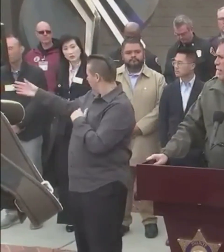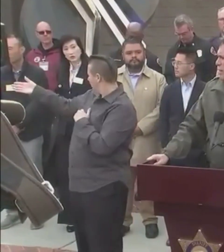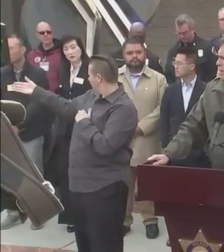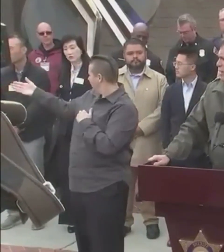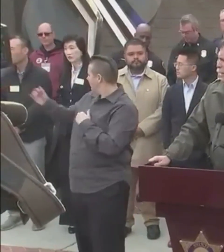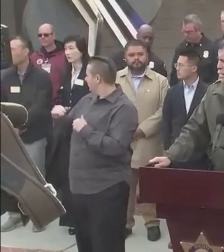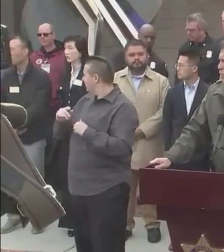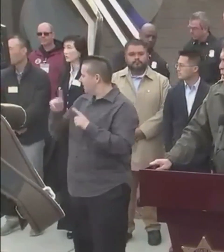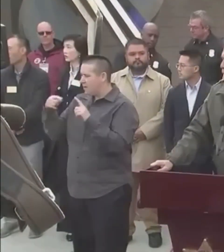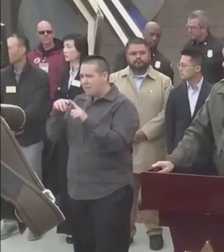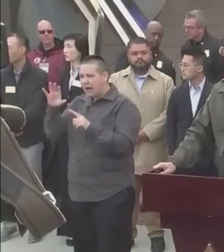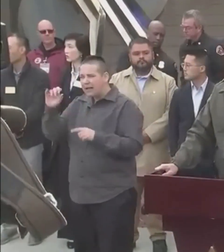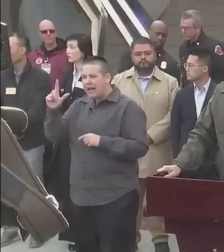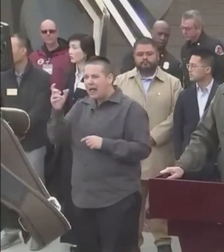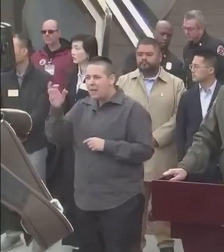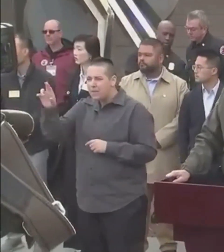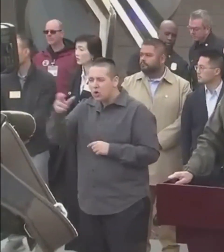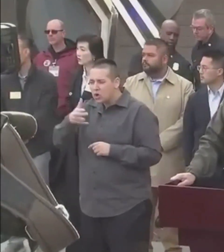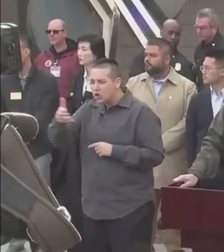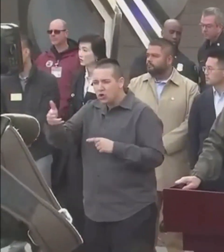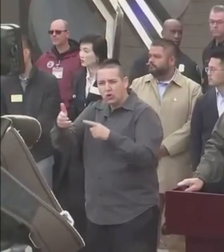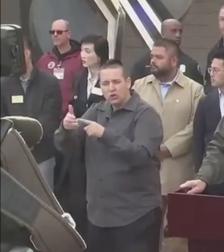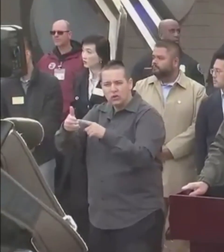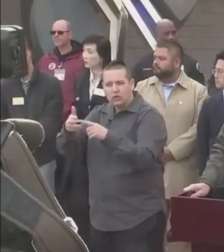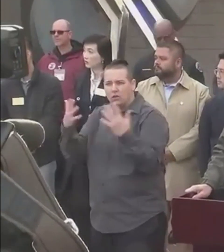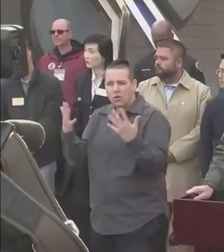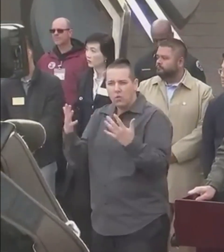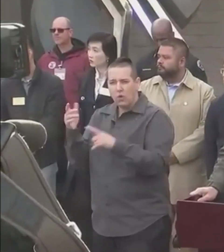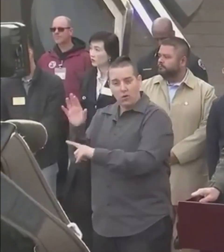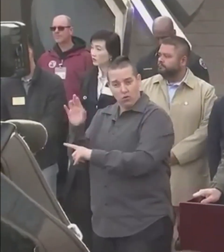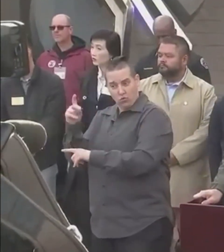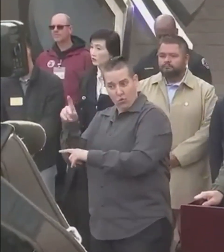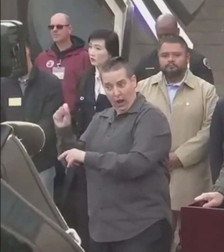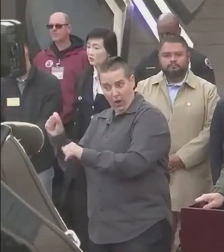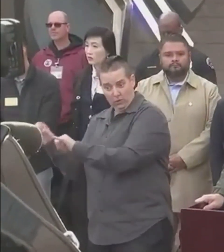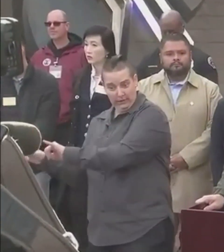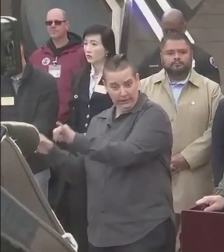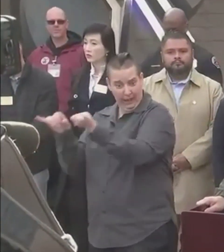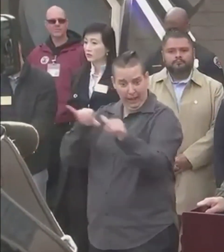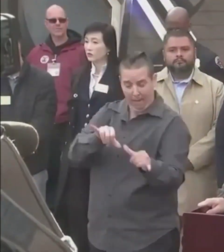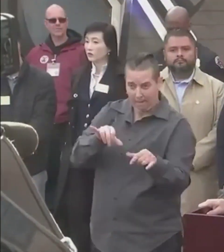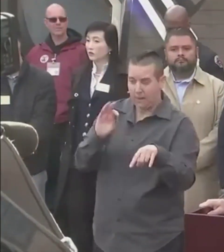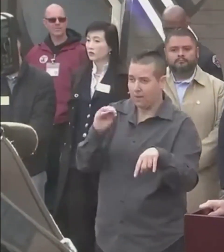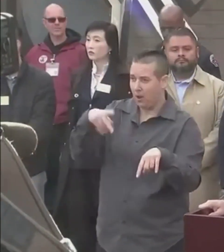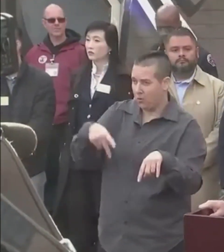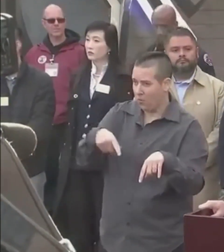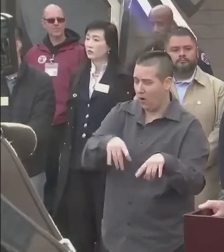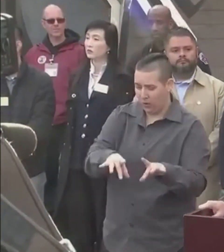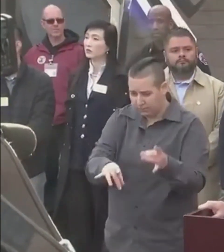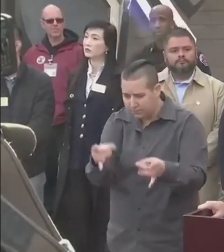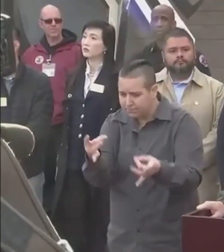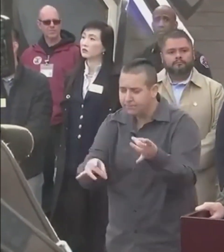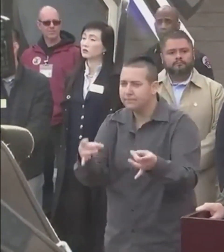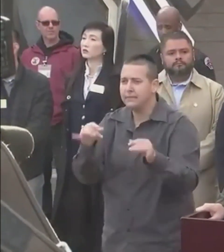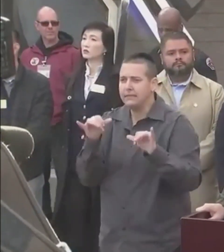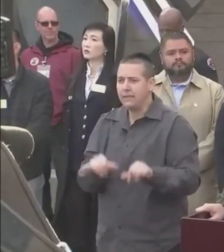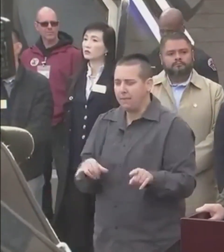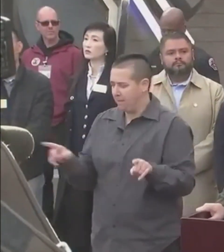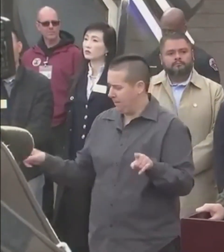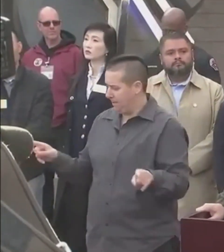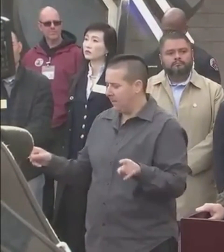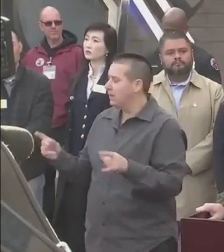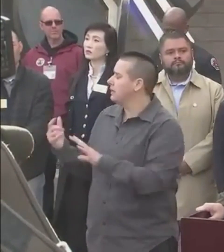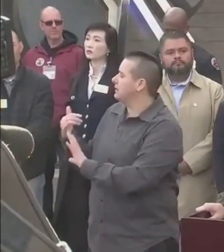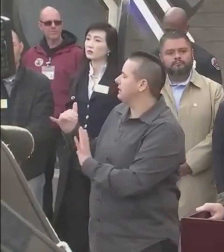and disheartened by the occasions that occurred in Monterey Park. My contemplations and petitions to God go out to every one of the occupants